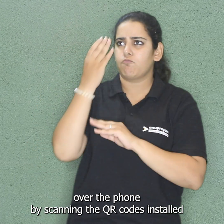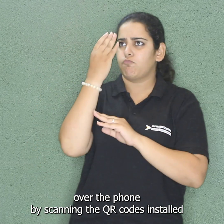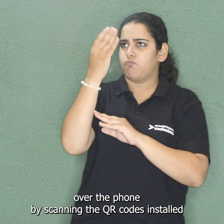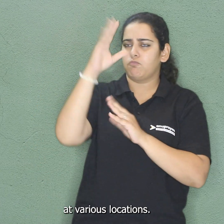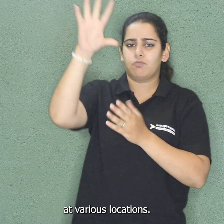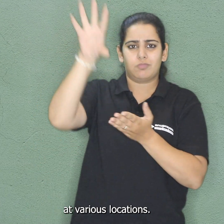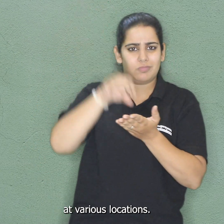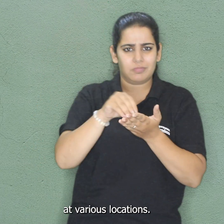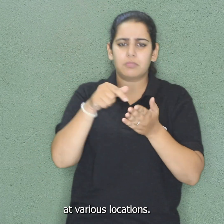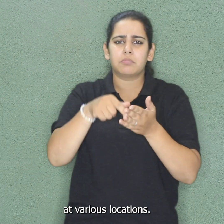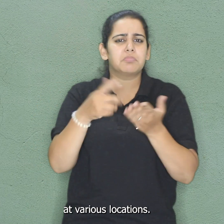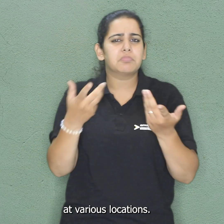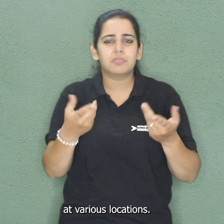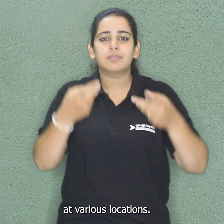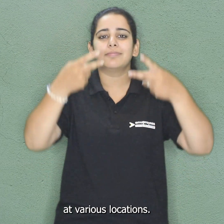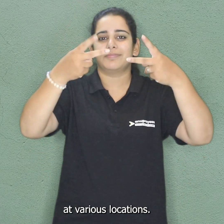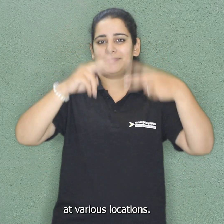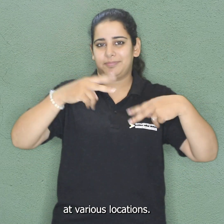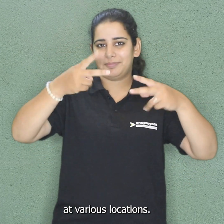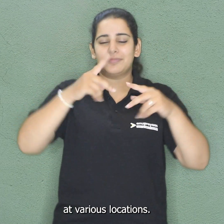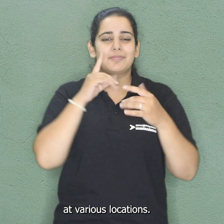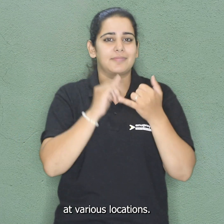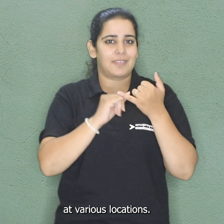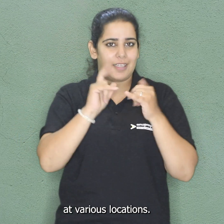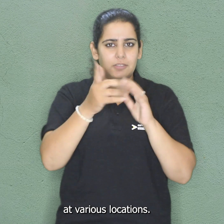installed at various locations.